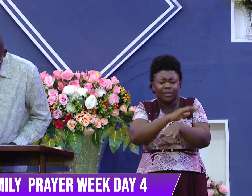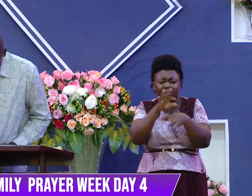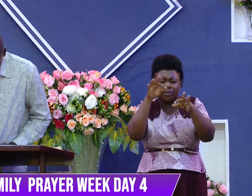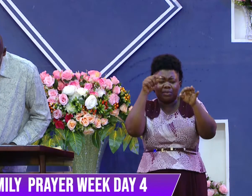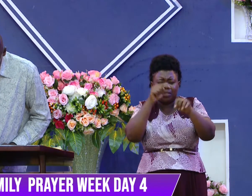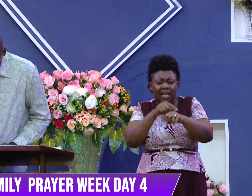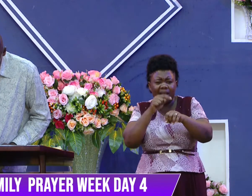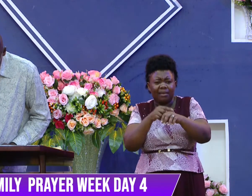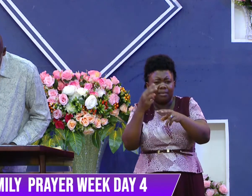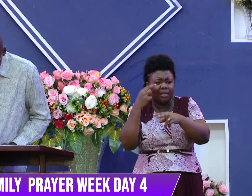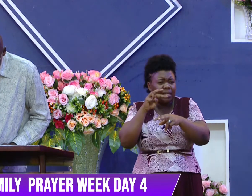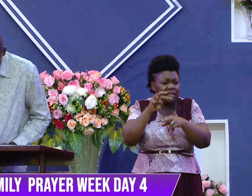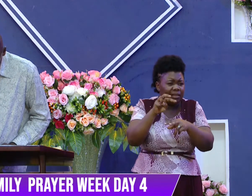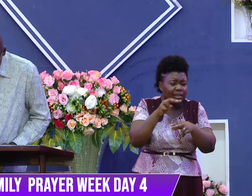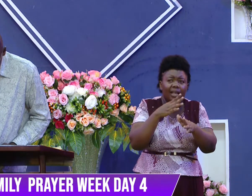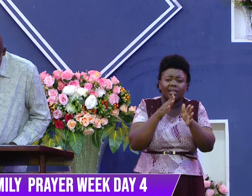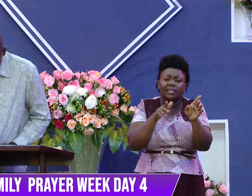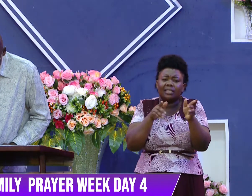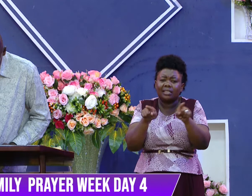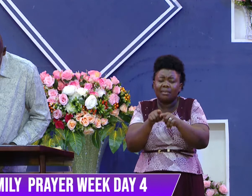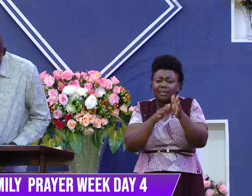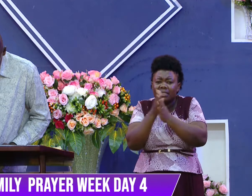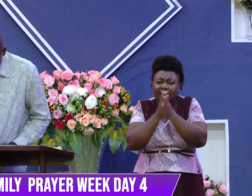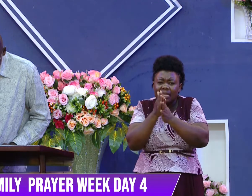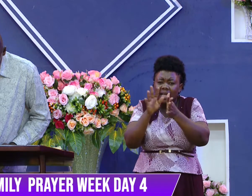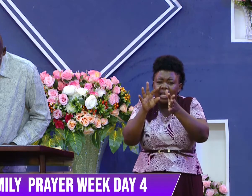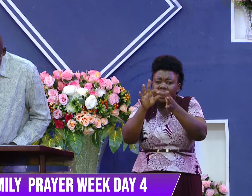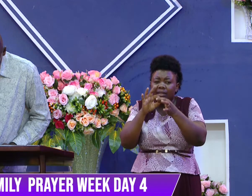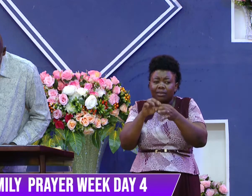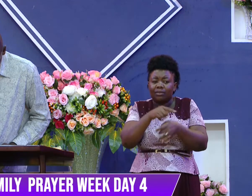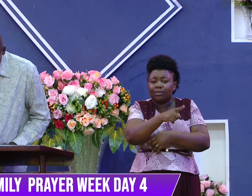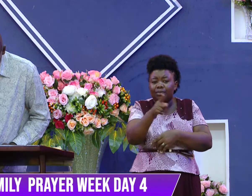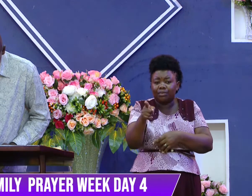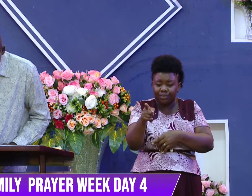Make the most every very opportunity. Let your conversation be always full of